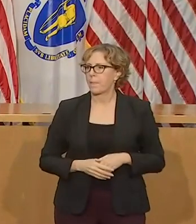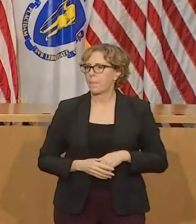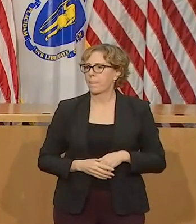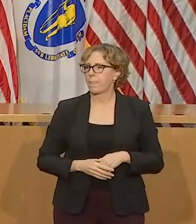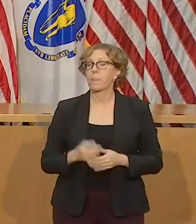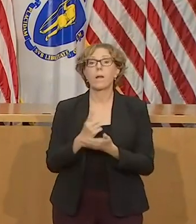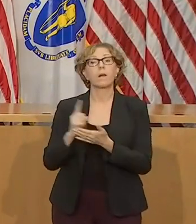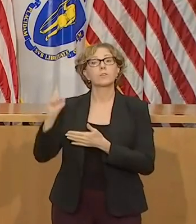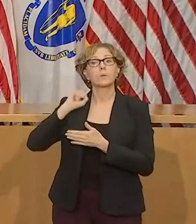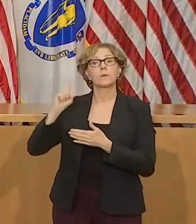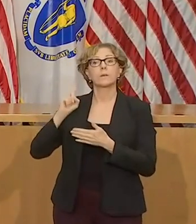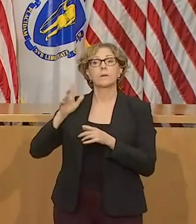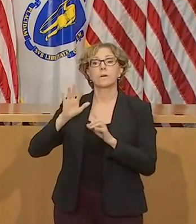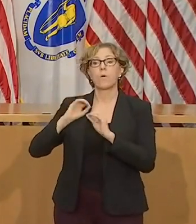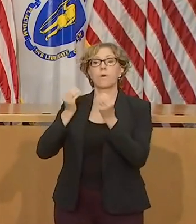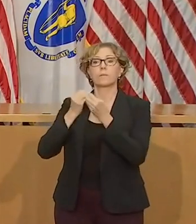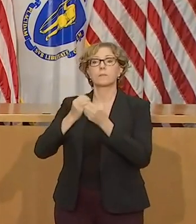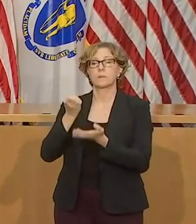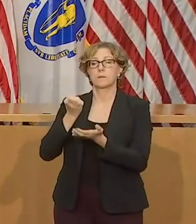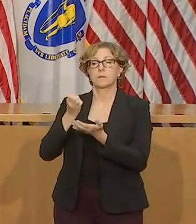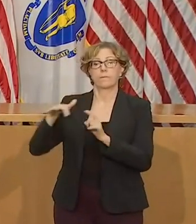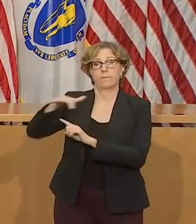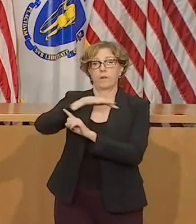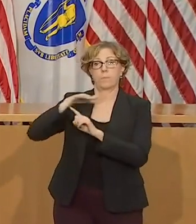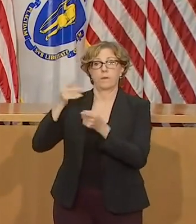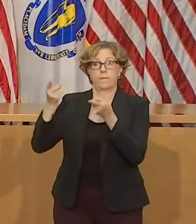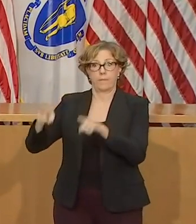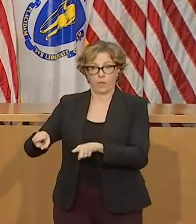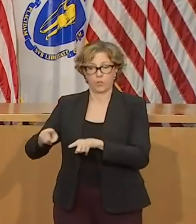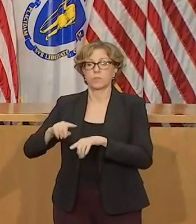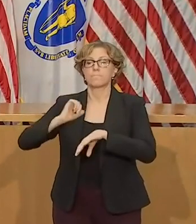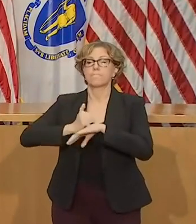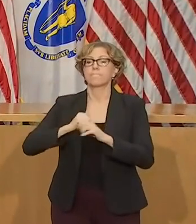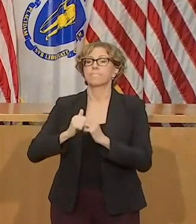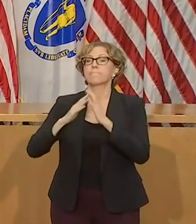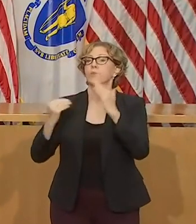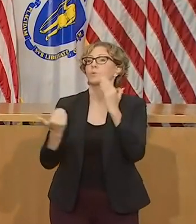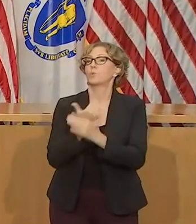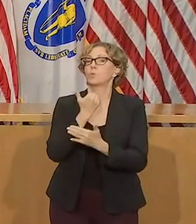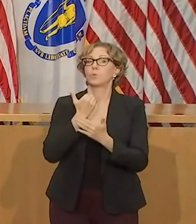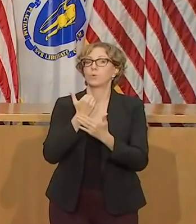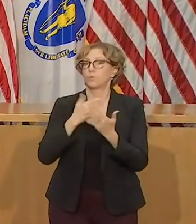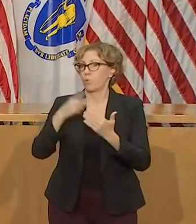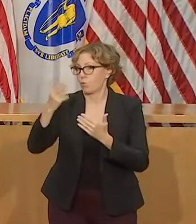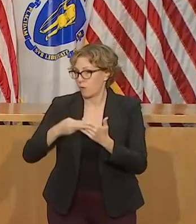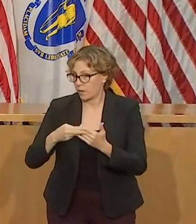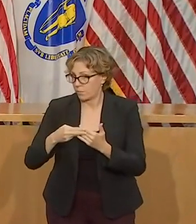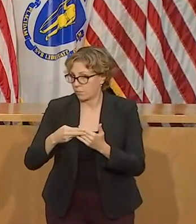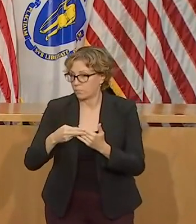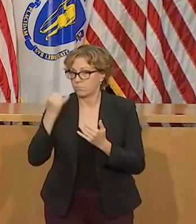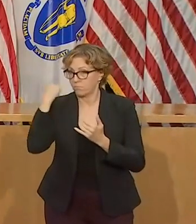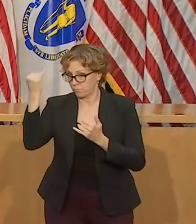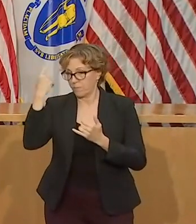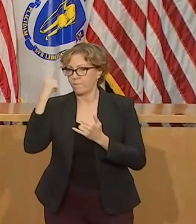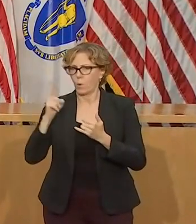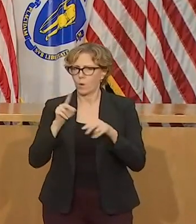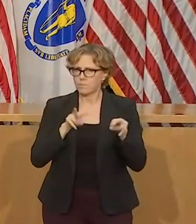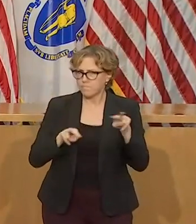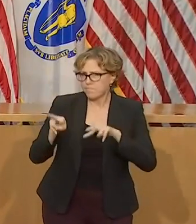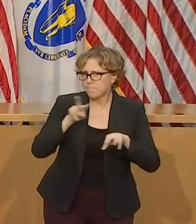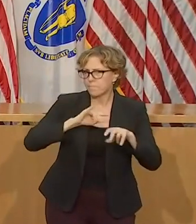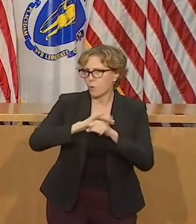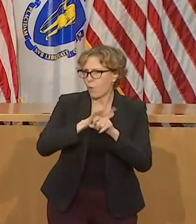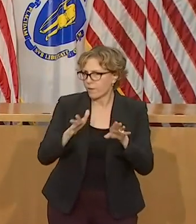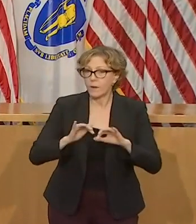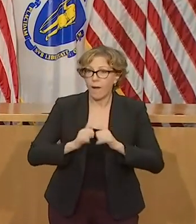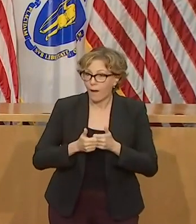Environmental Affairs announced a pilot program through the Massachusetts Water Resource Authority to test wastewater for early warnings of COVID-19